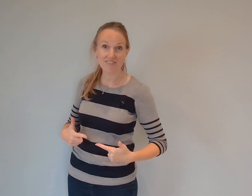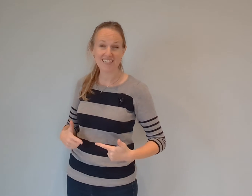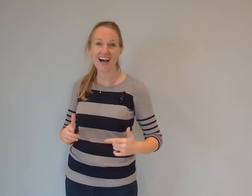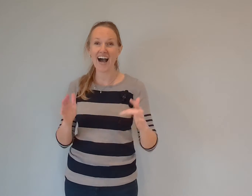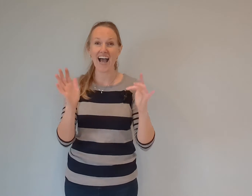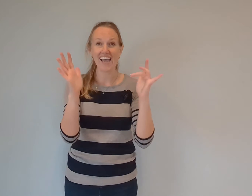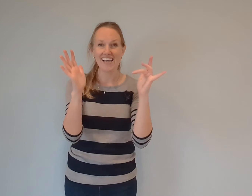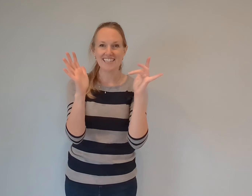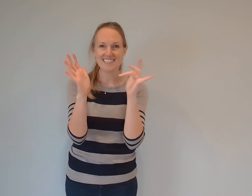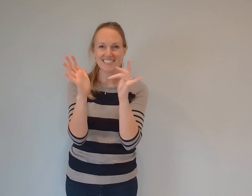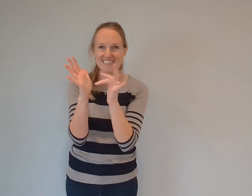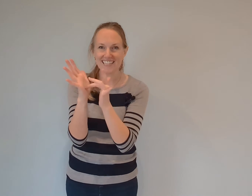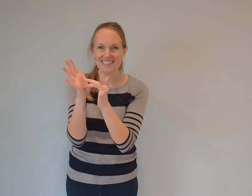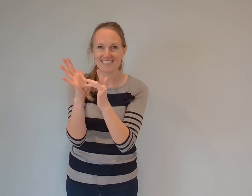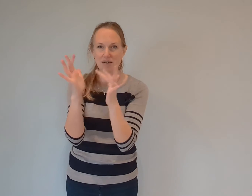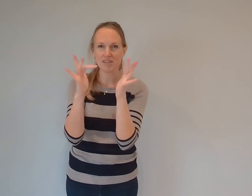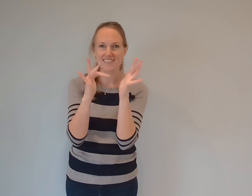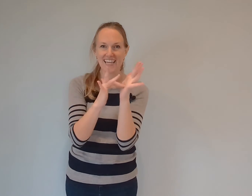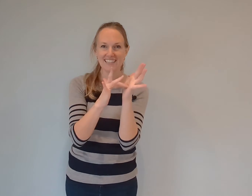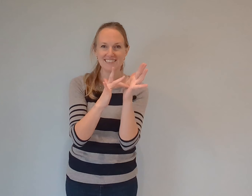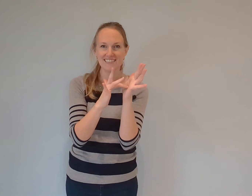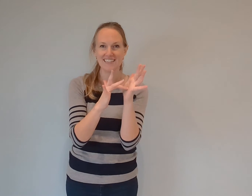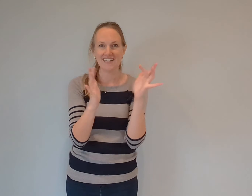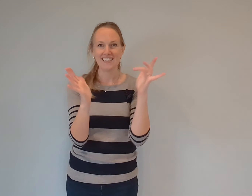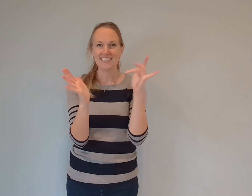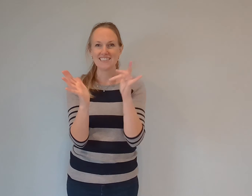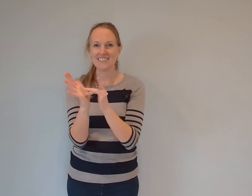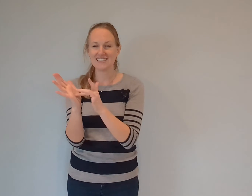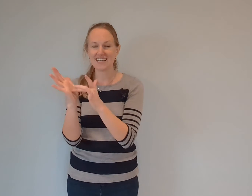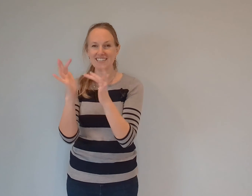lifted high. Jesus, nail pierced hands. Jesus,